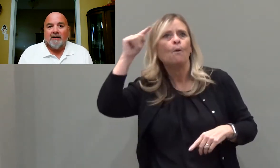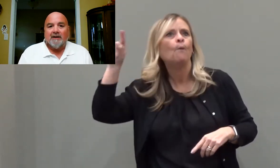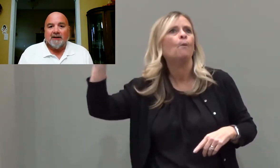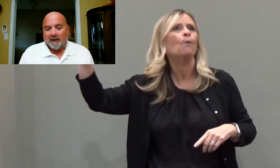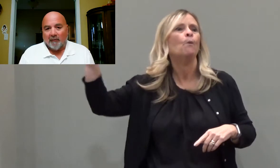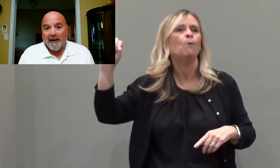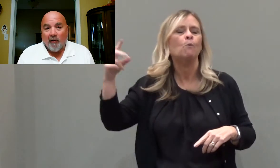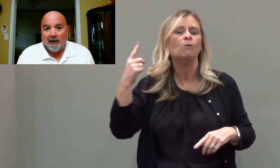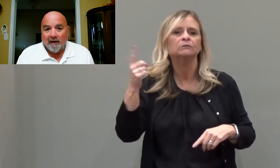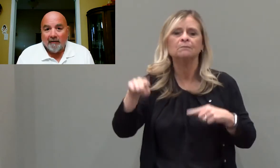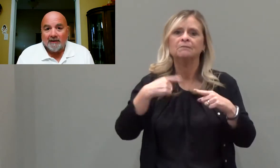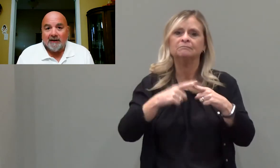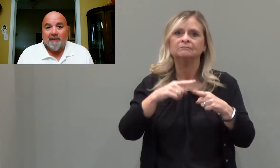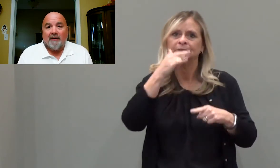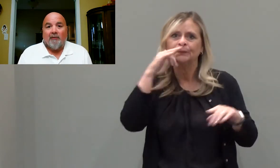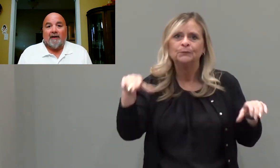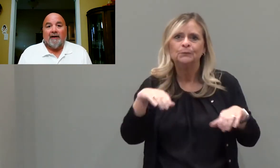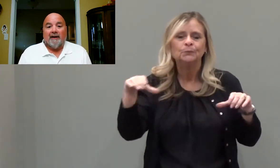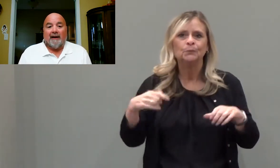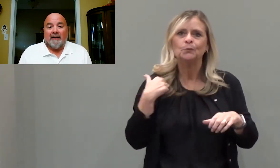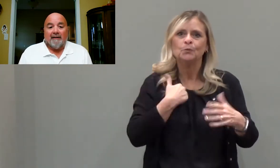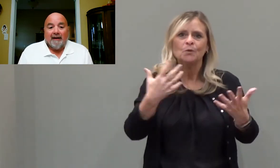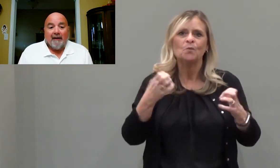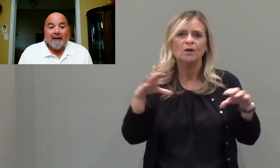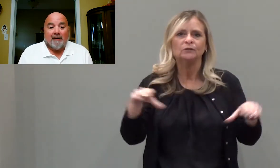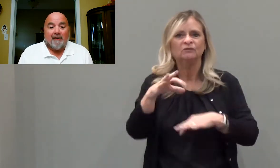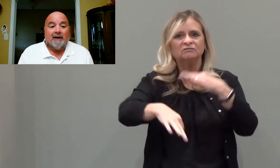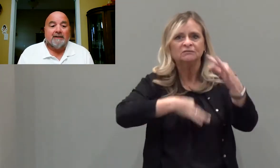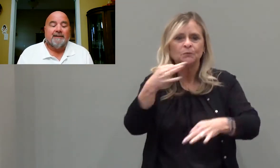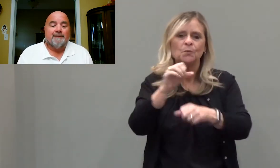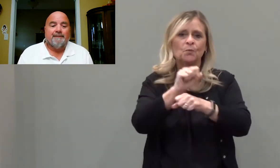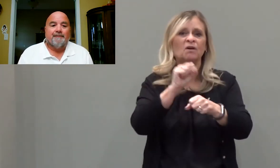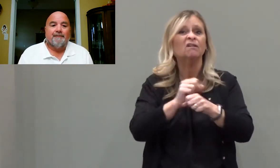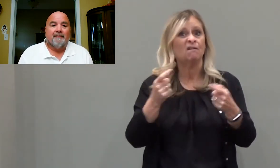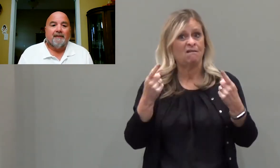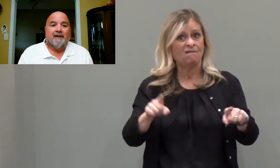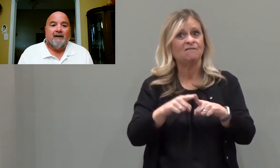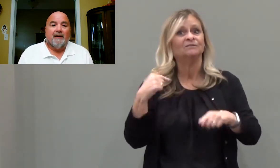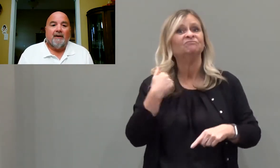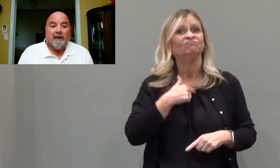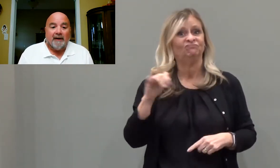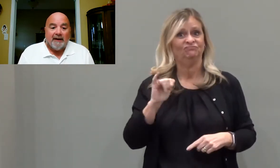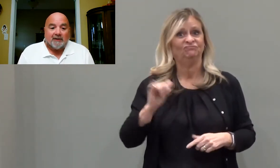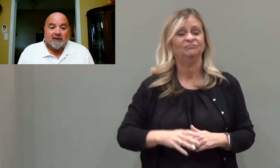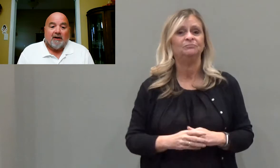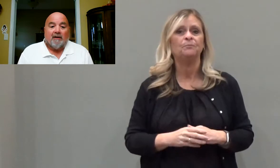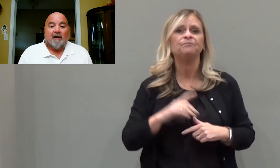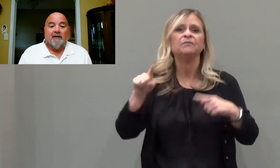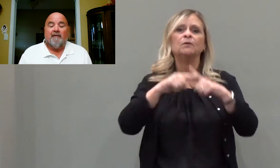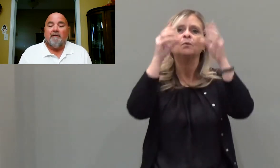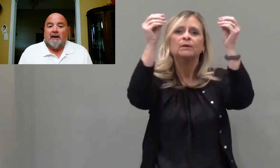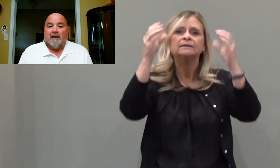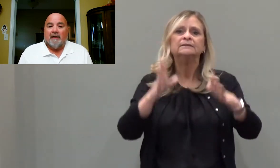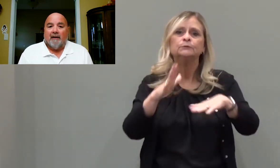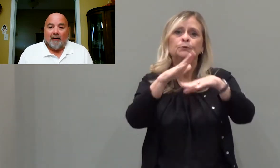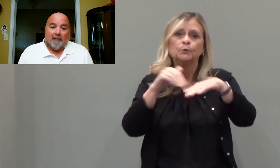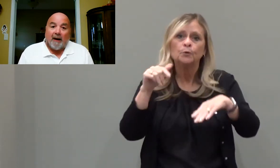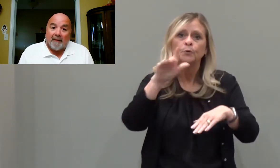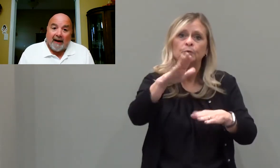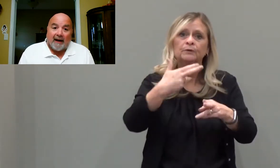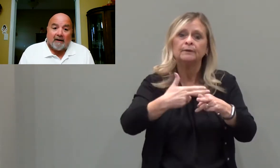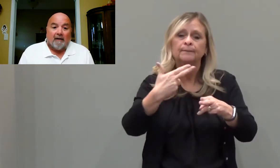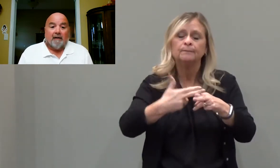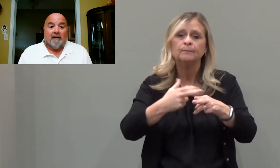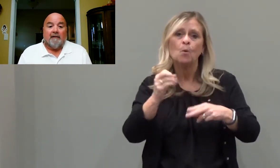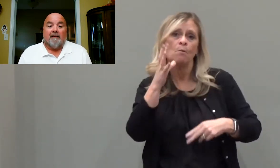or something we want to do instead of being working, and it'll happen to us. When the teachers call on you or your